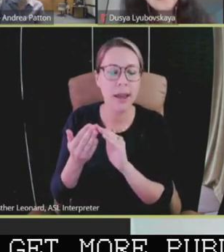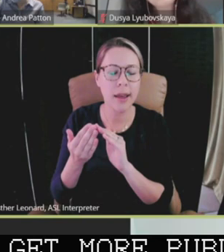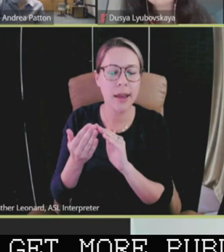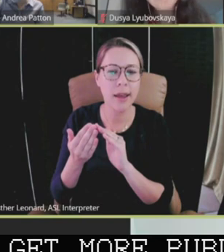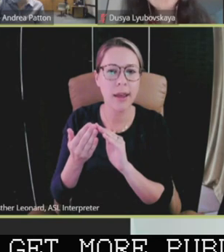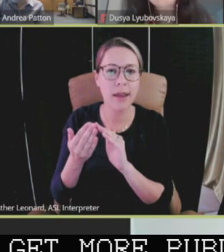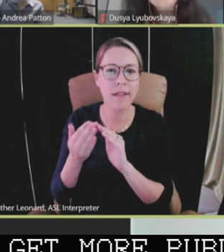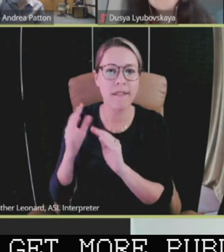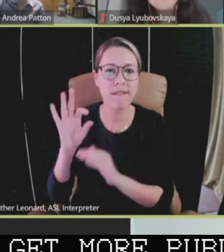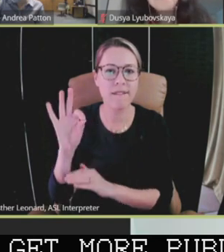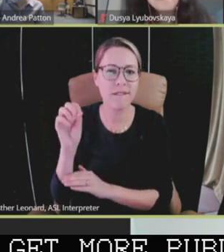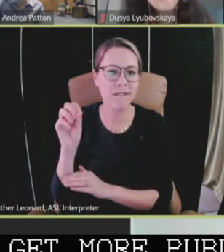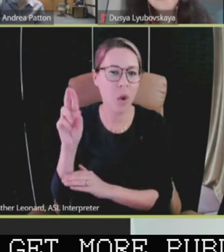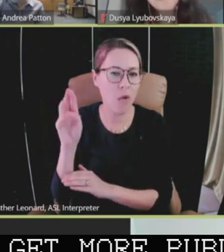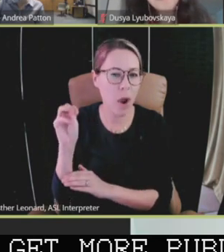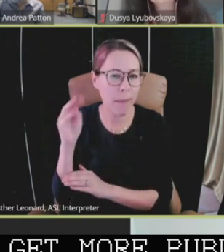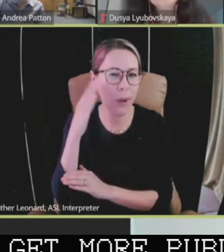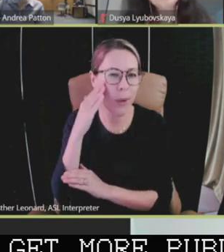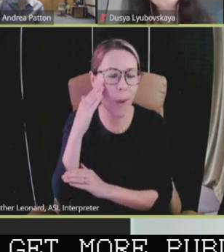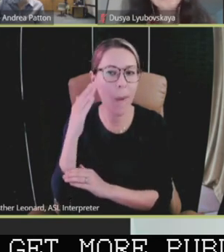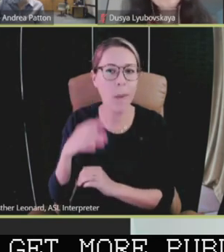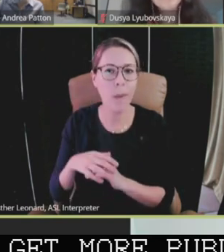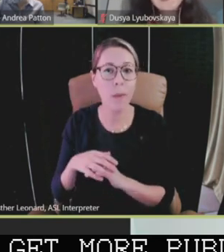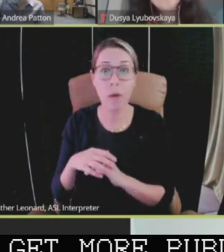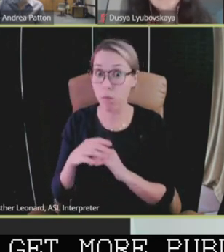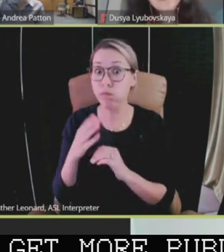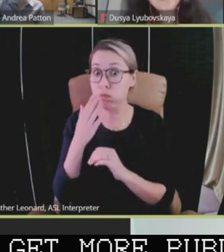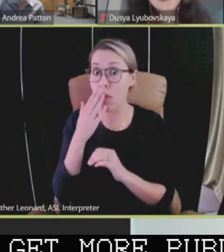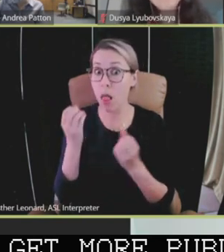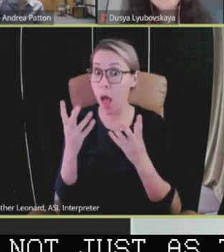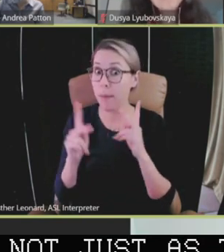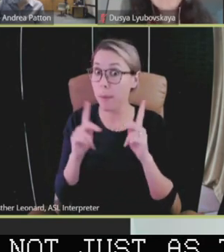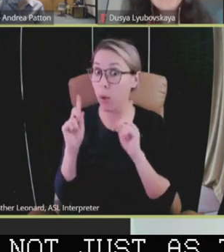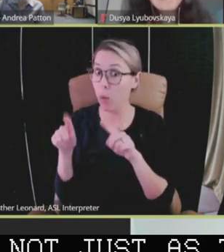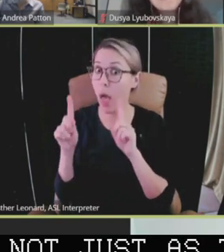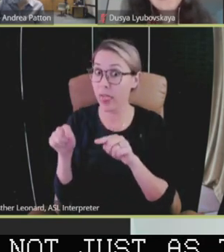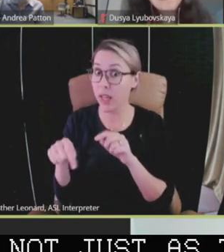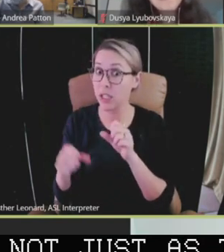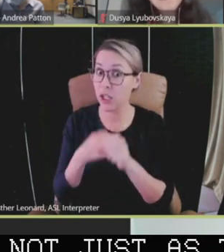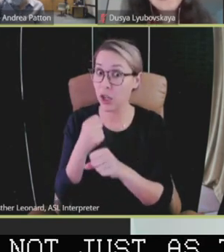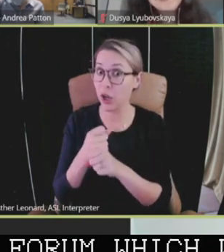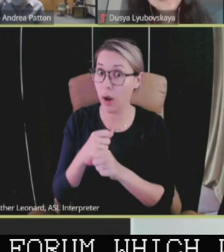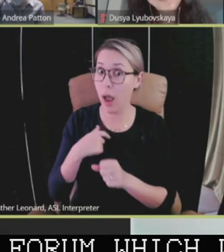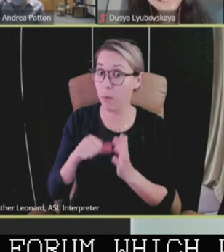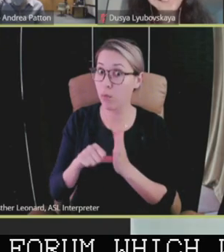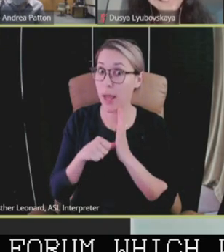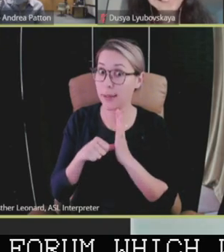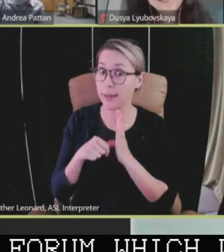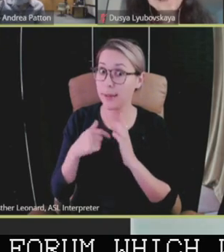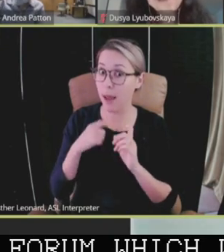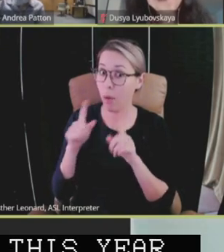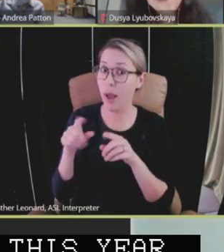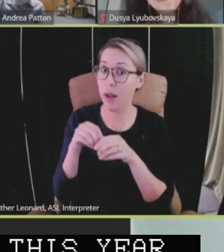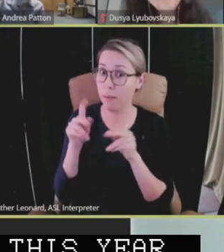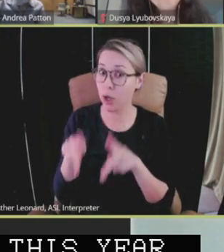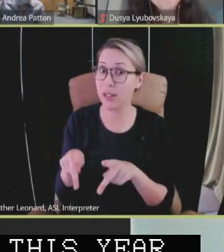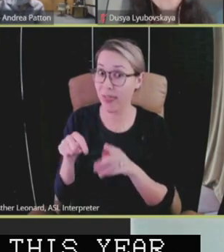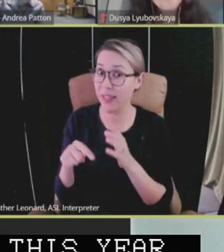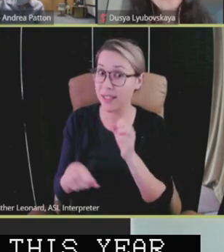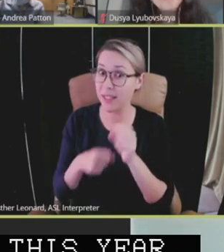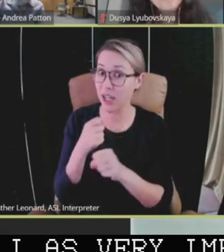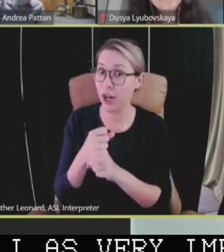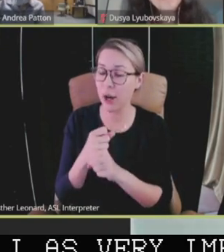community forum that we have, which was well attended this year. I was there in person, but I'd like to see